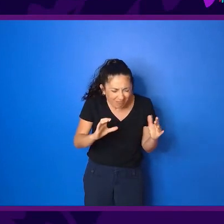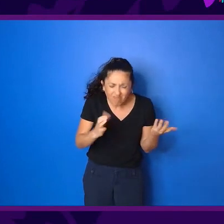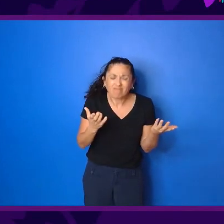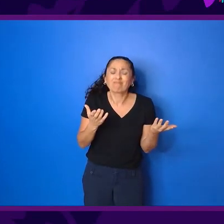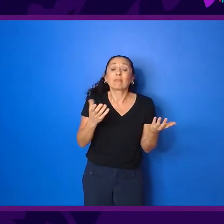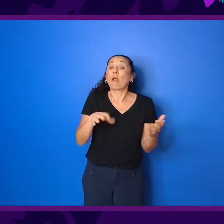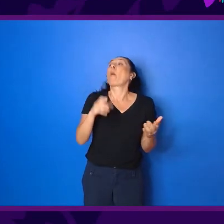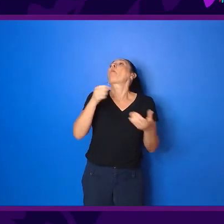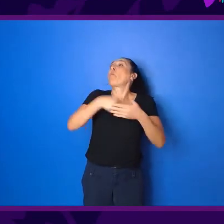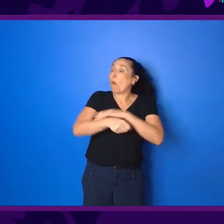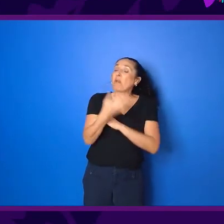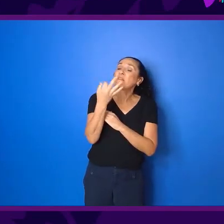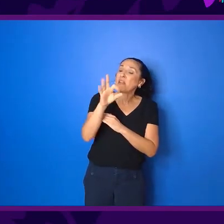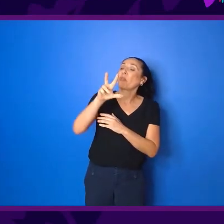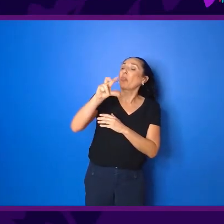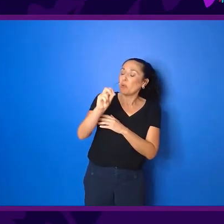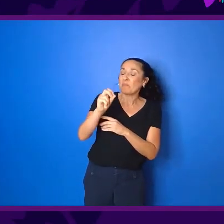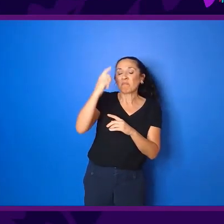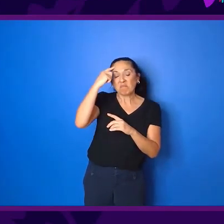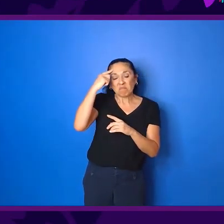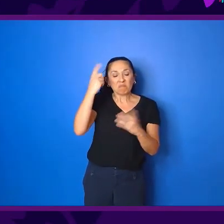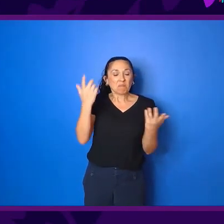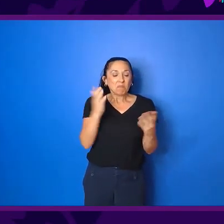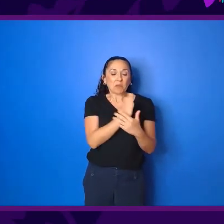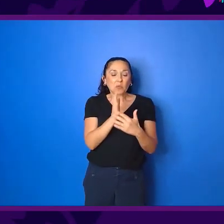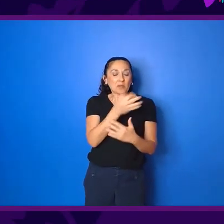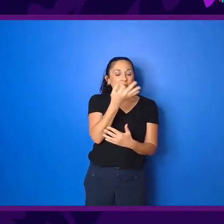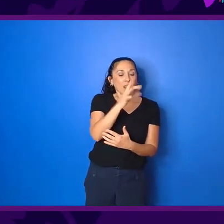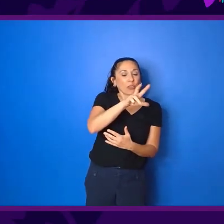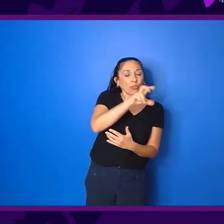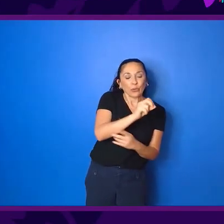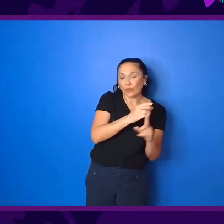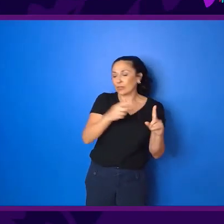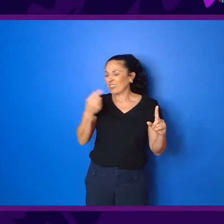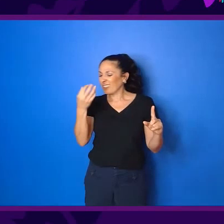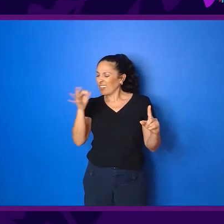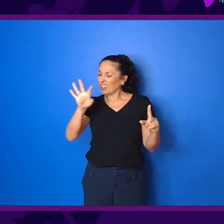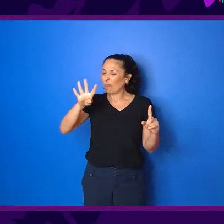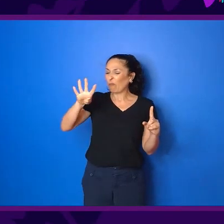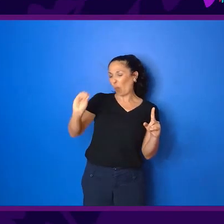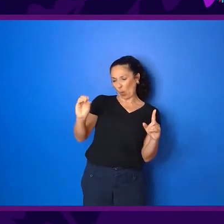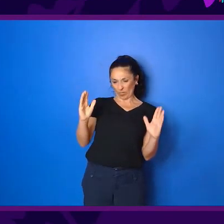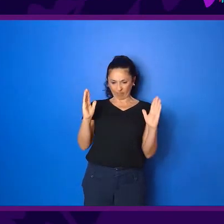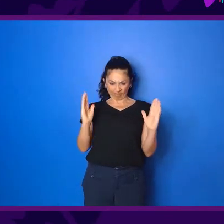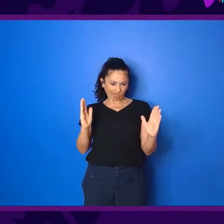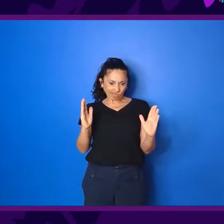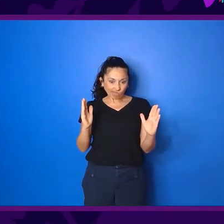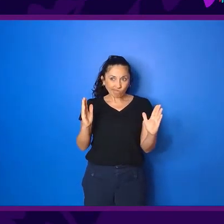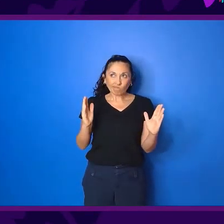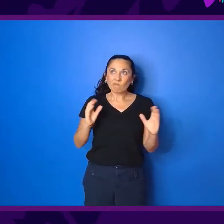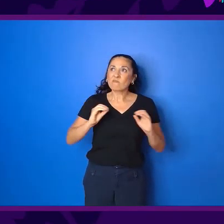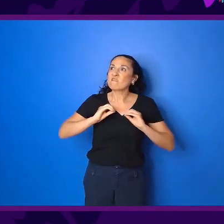1930, right? So I look between 1930 and 1940.